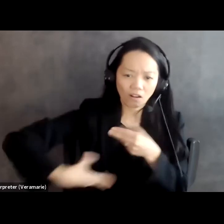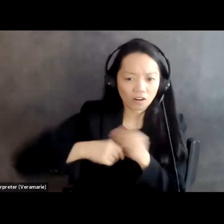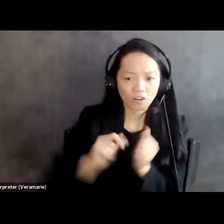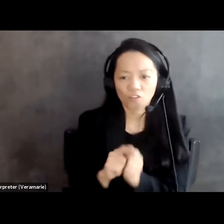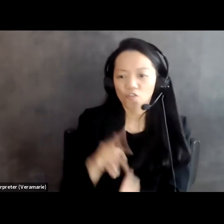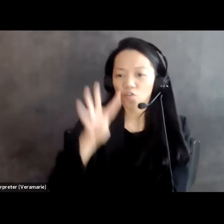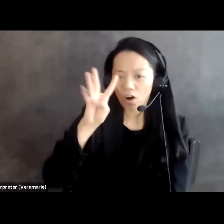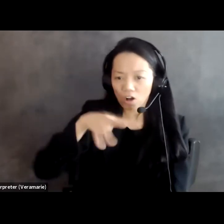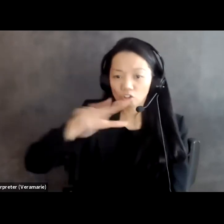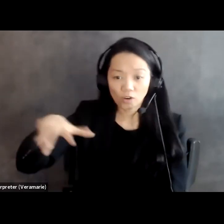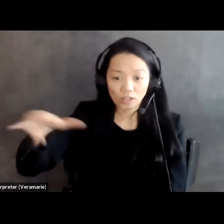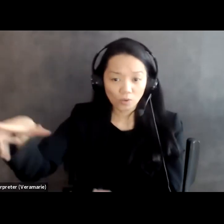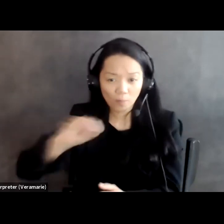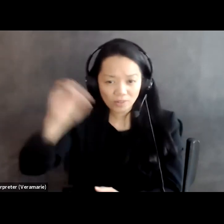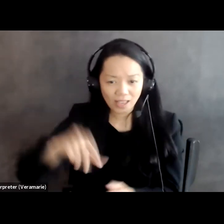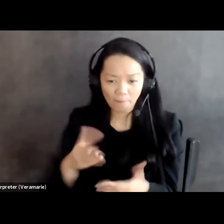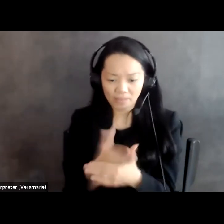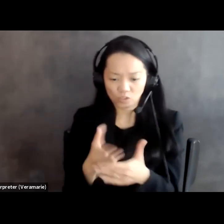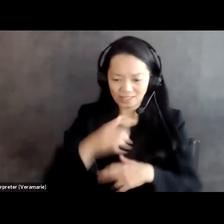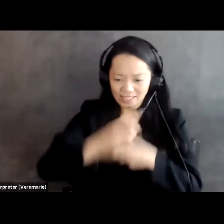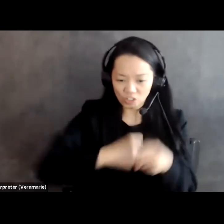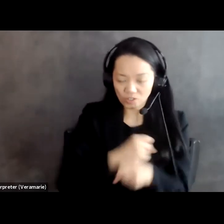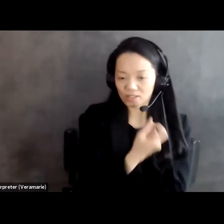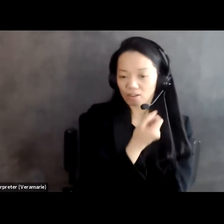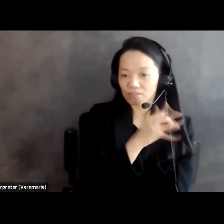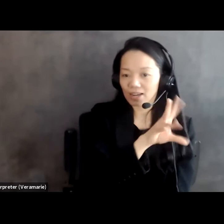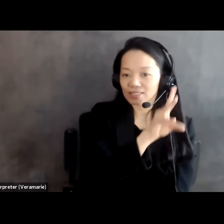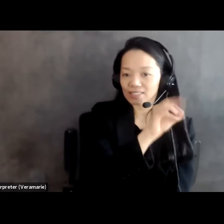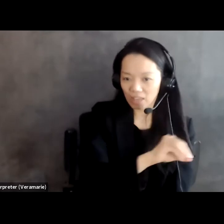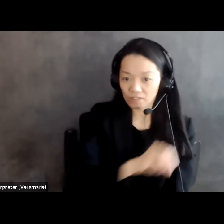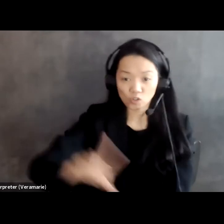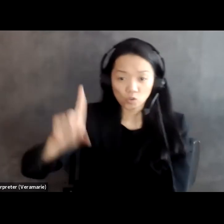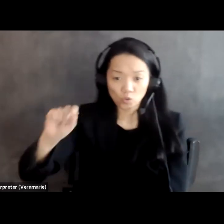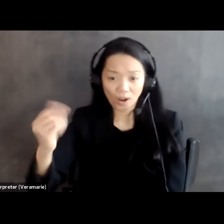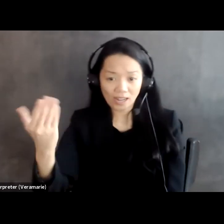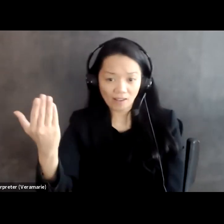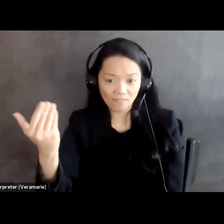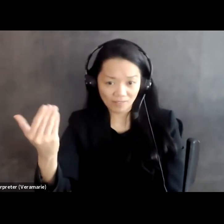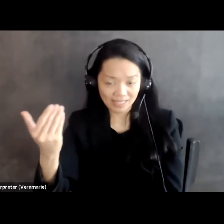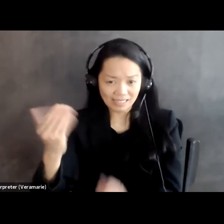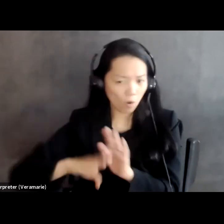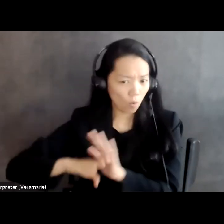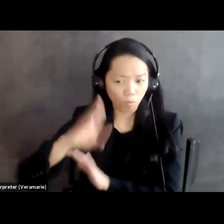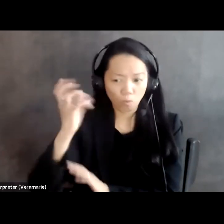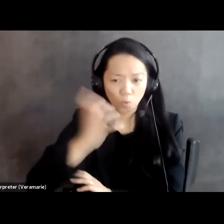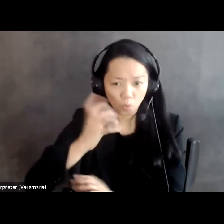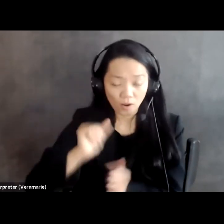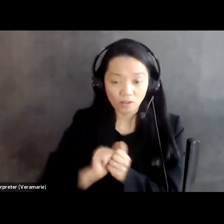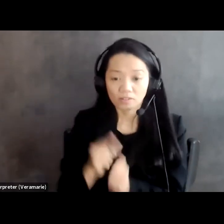433% between 1970 and 2015. Currently, Illinois incarcerates